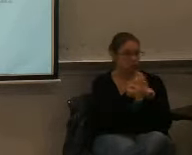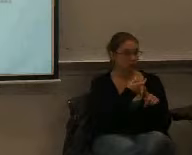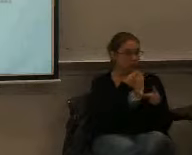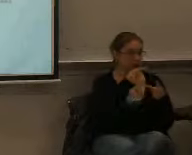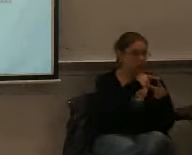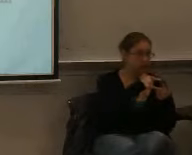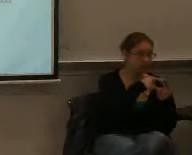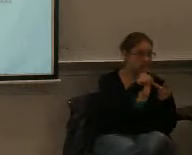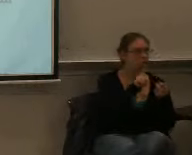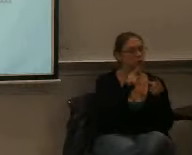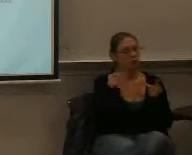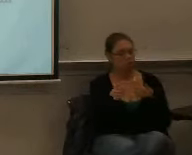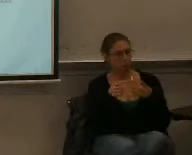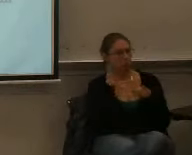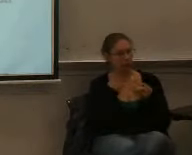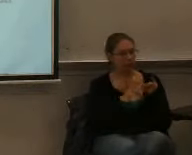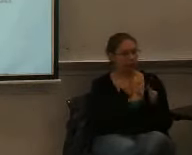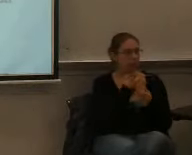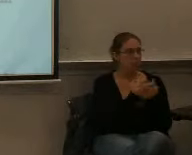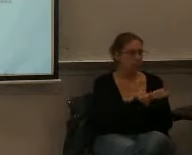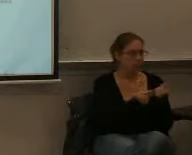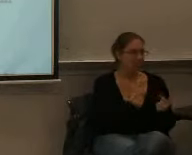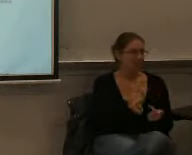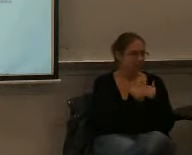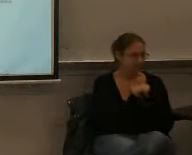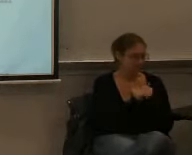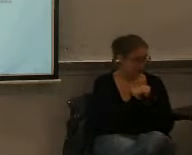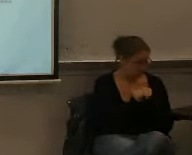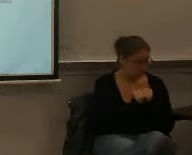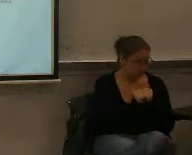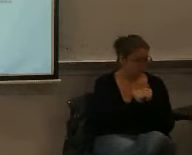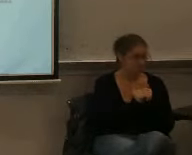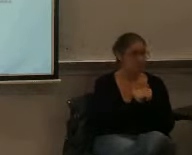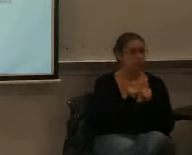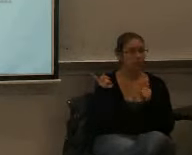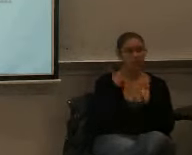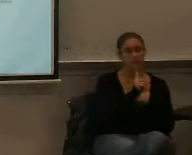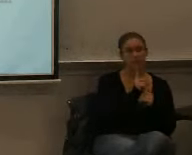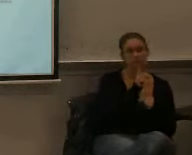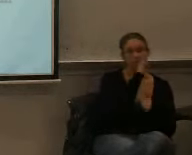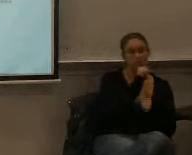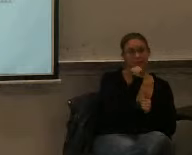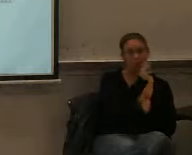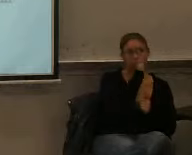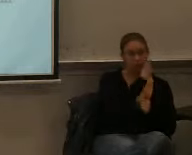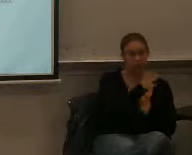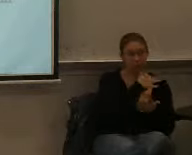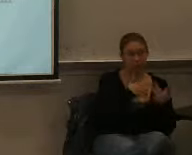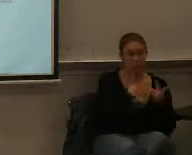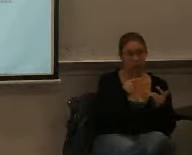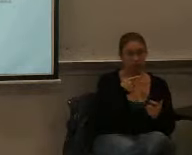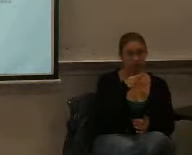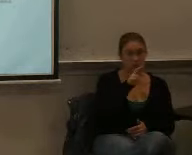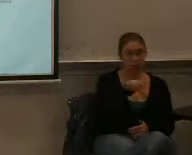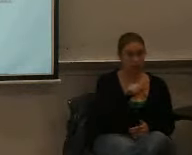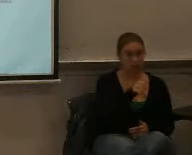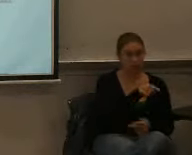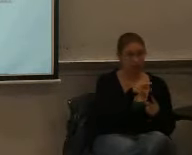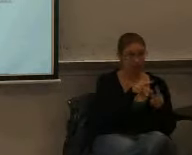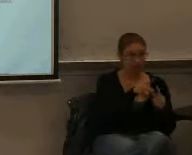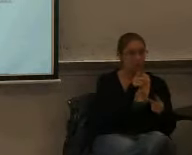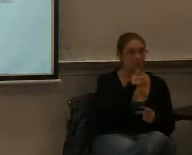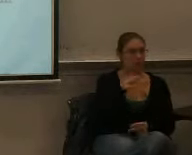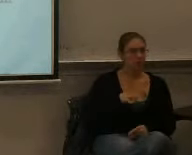allow both prey species to coexist. And so this is actually an indirect interaction where the prey species